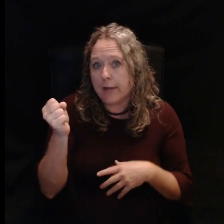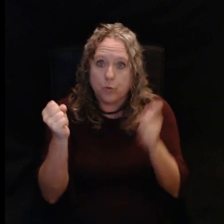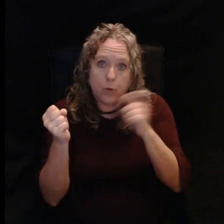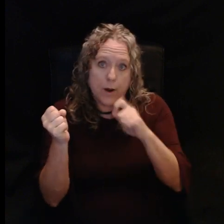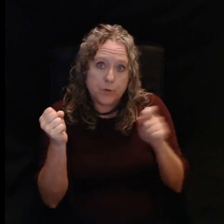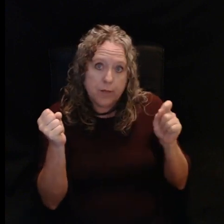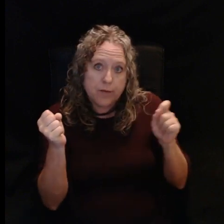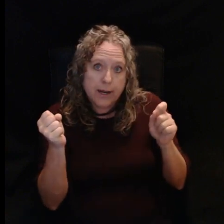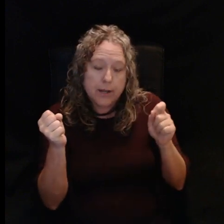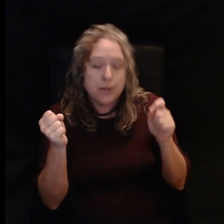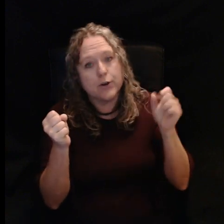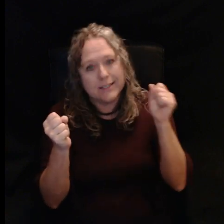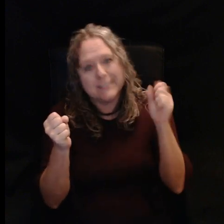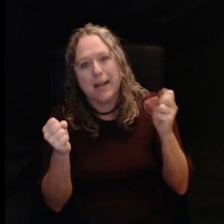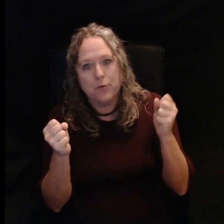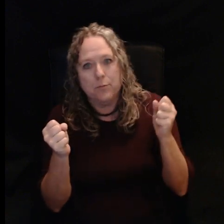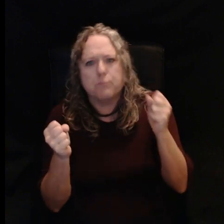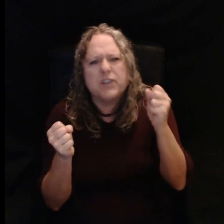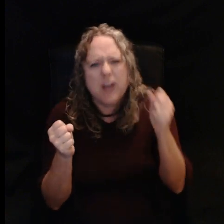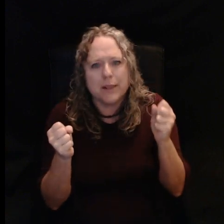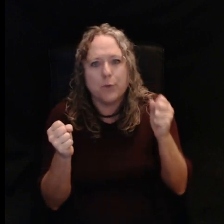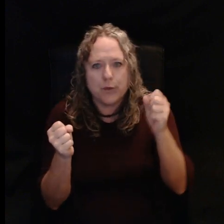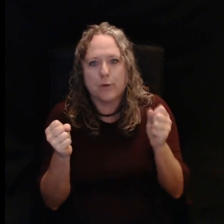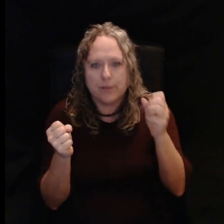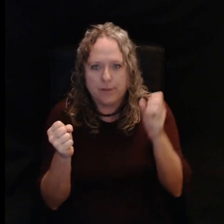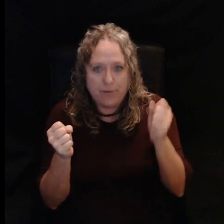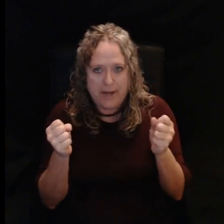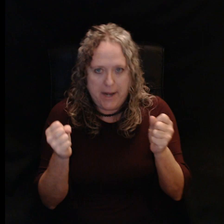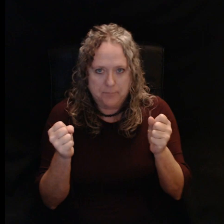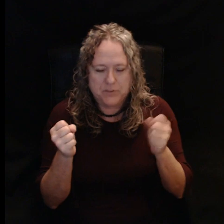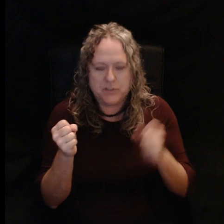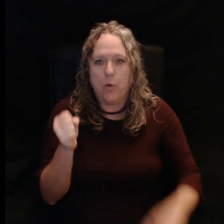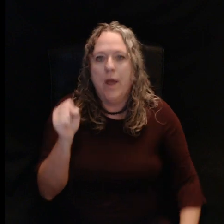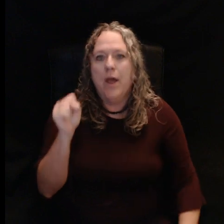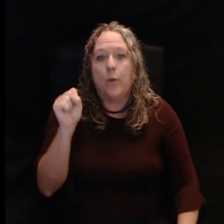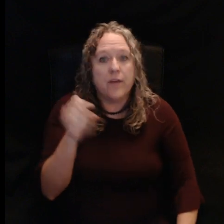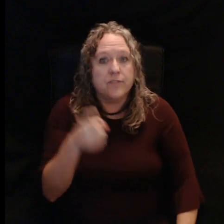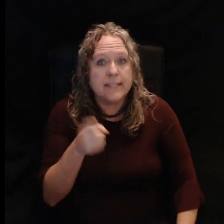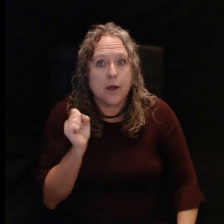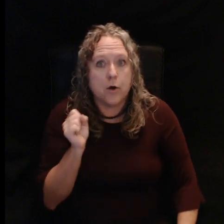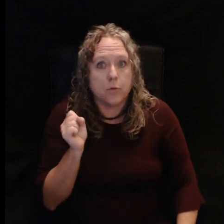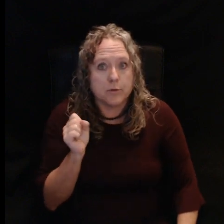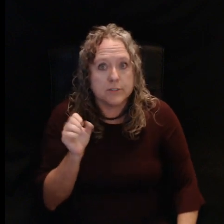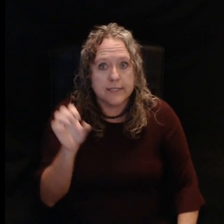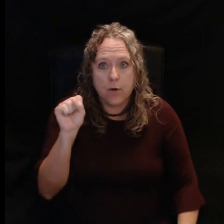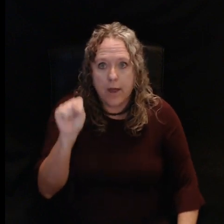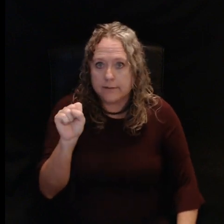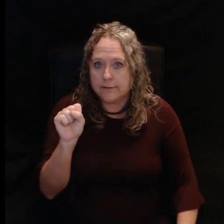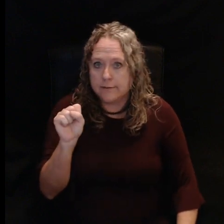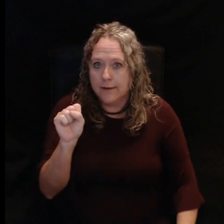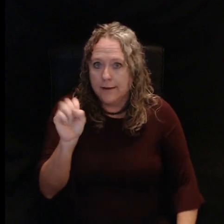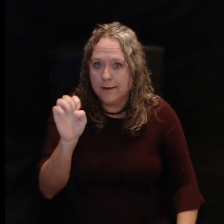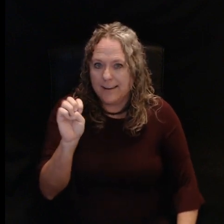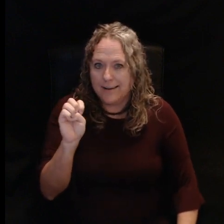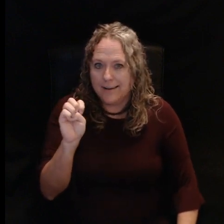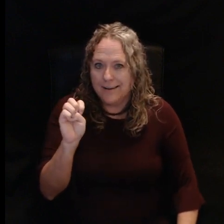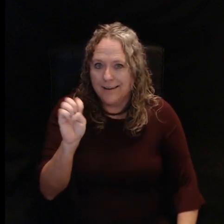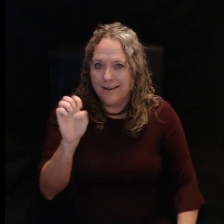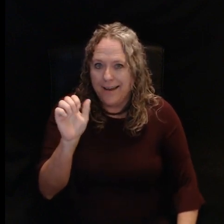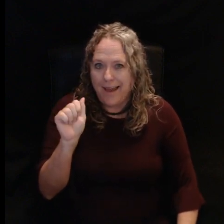you write with your left hand, you're going to sign predominantly with your left hand. So we have CO. Remember CO, S, E,